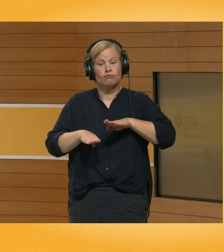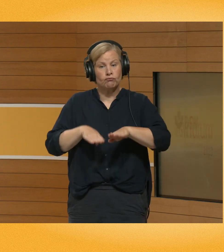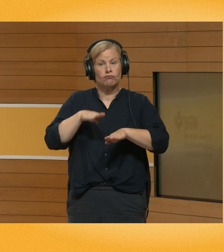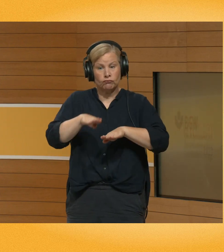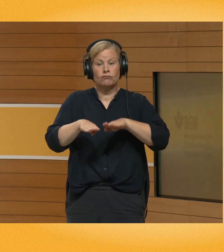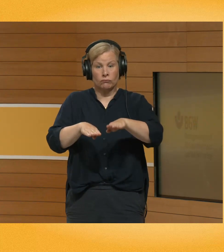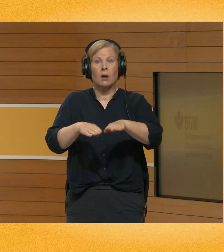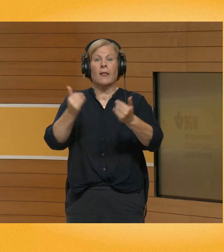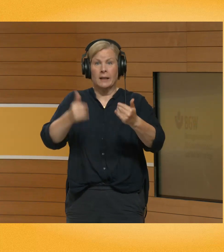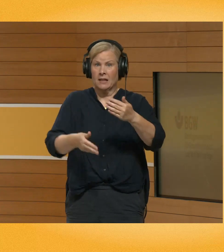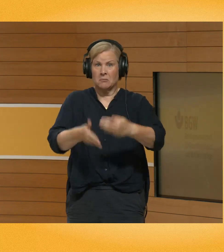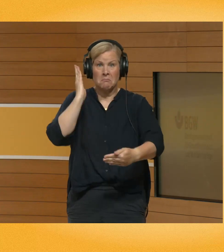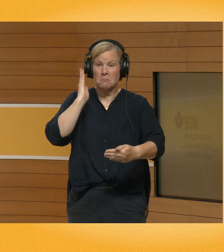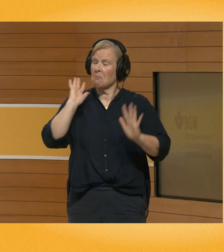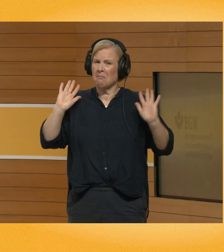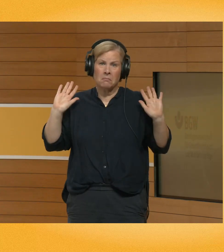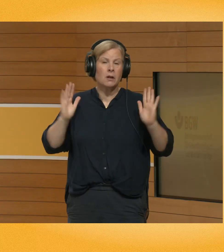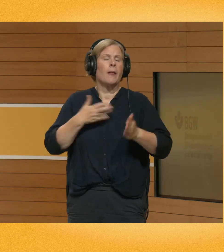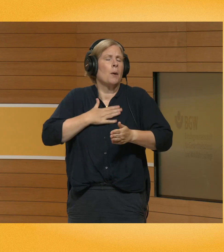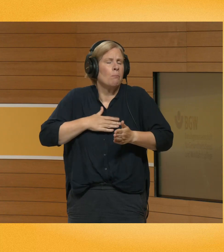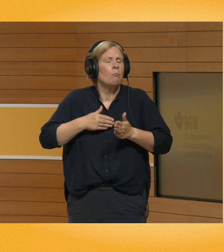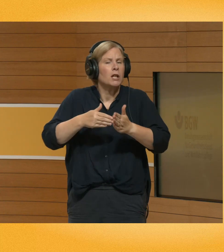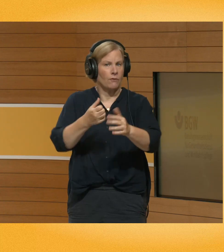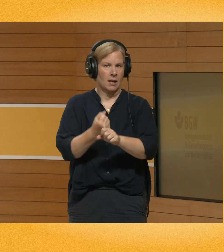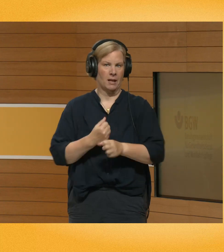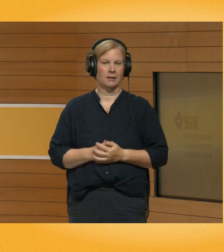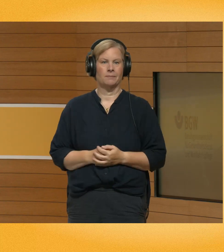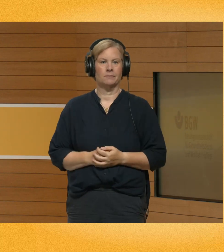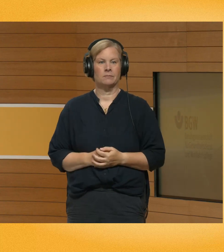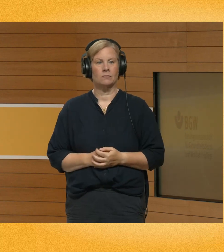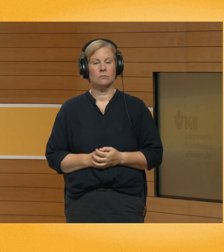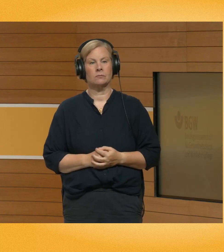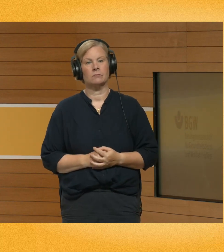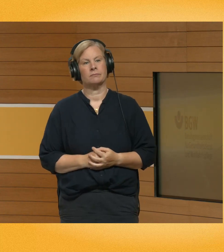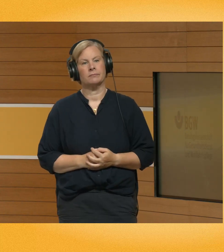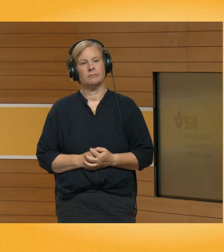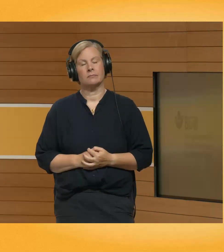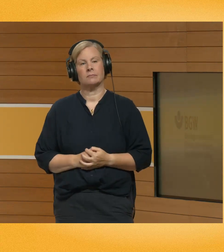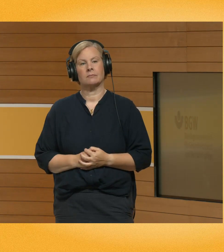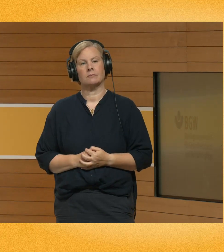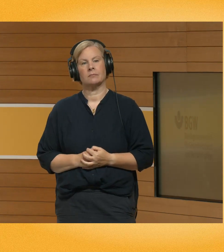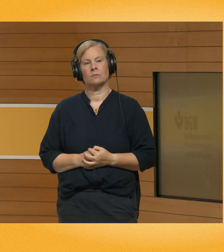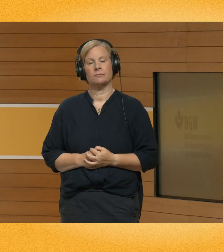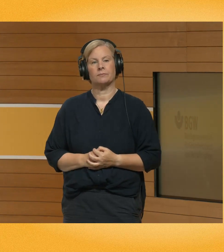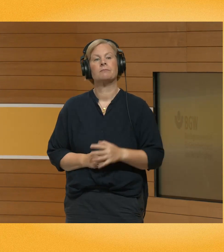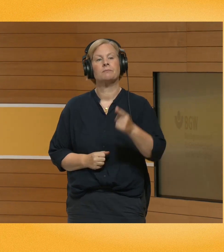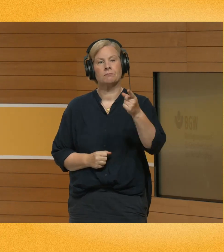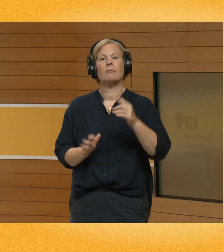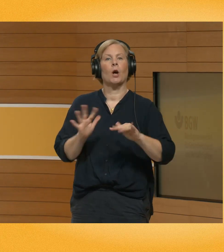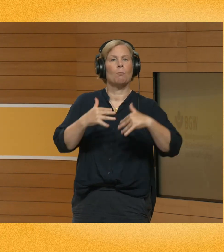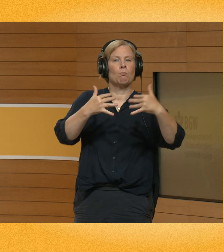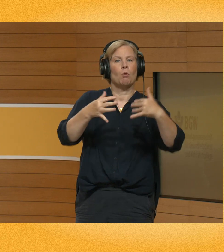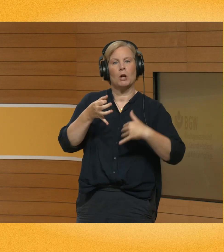Okay, maybe back to the audience first, give them a chance, and then I have a couple more if we have more time. Thank you very much.